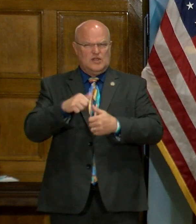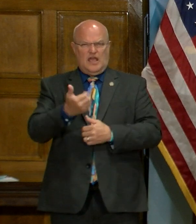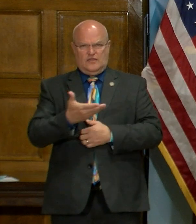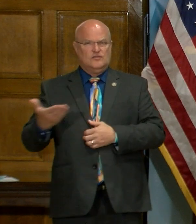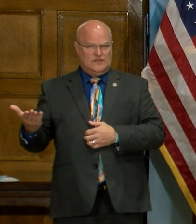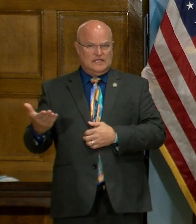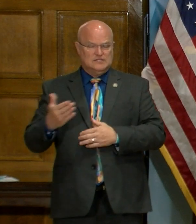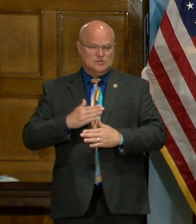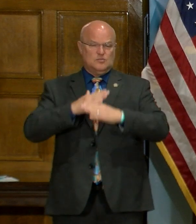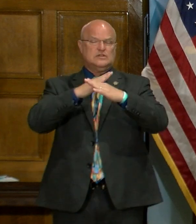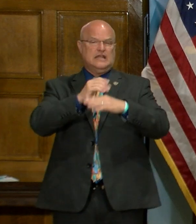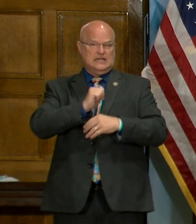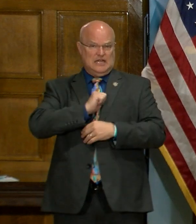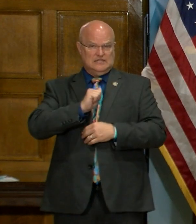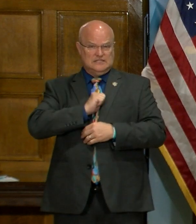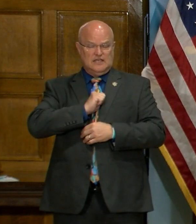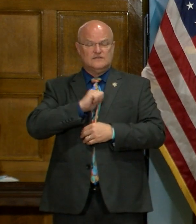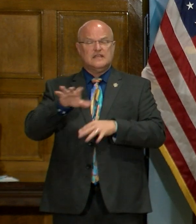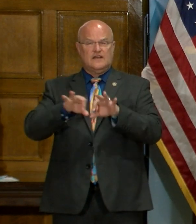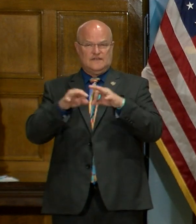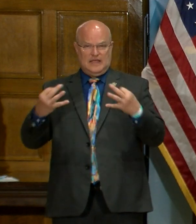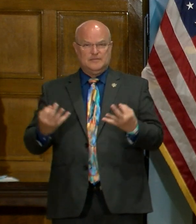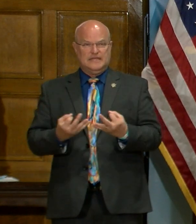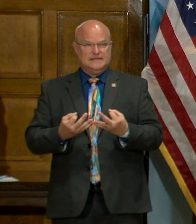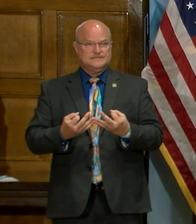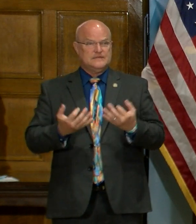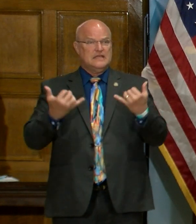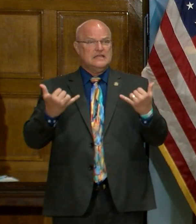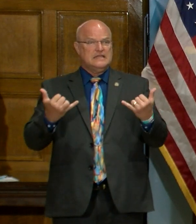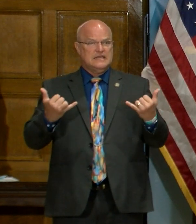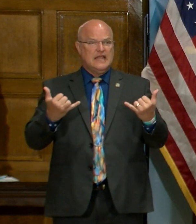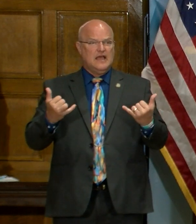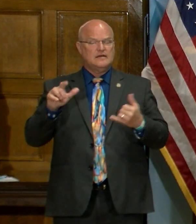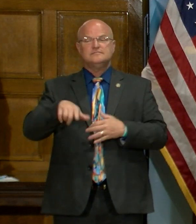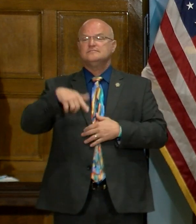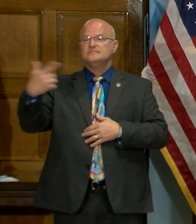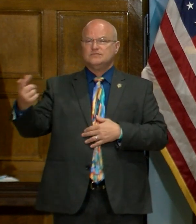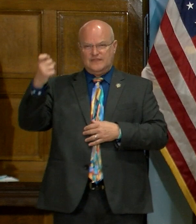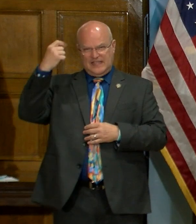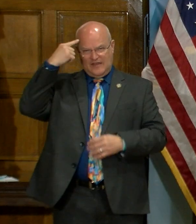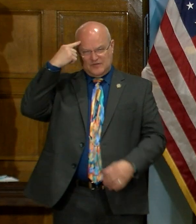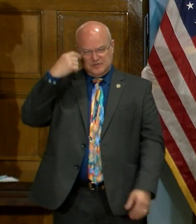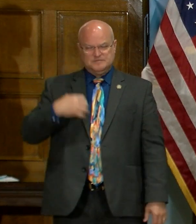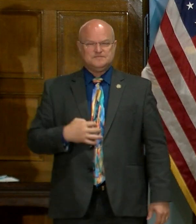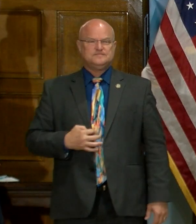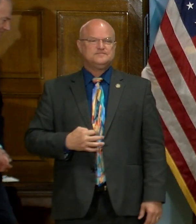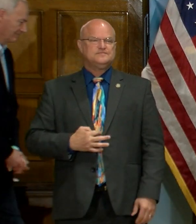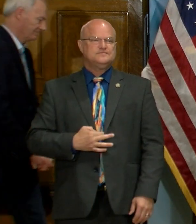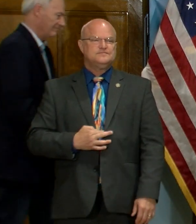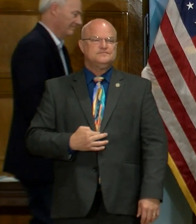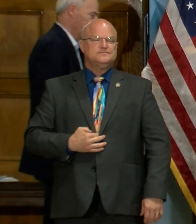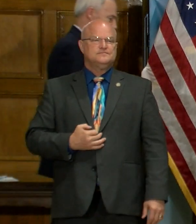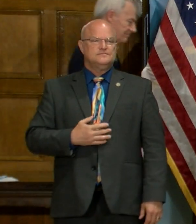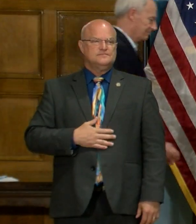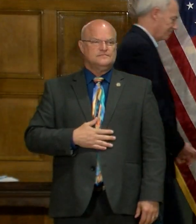other things to protect ourselves and our loved ones. And with that, I'm going to go ahead and turn it back over to the governor.